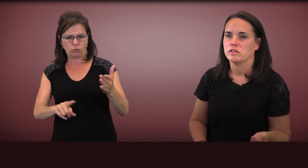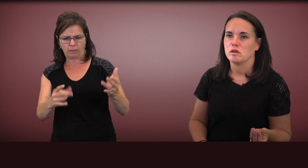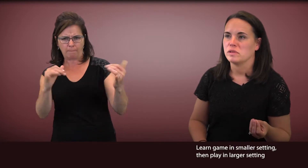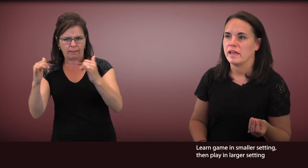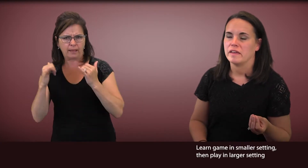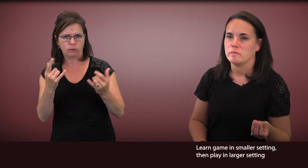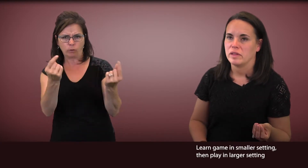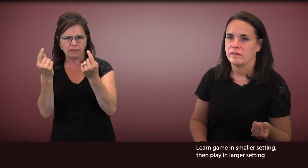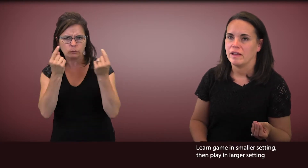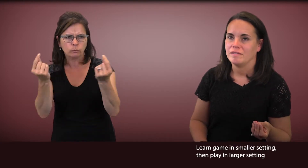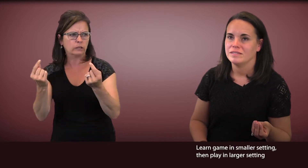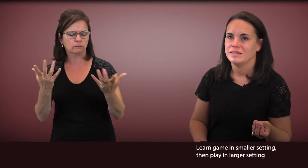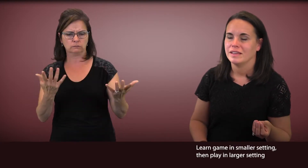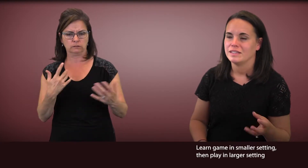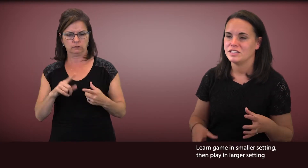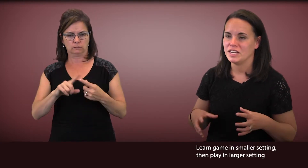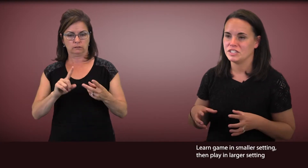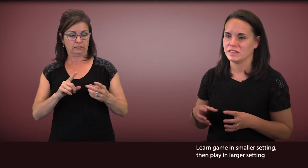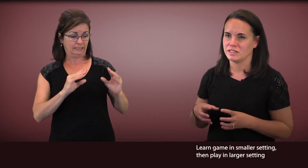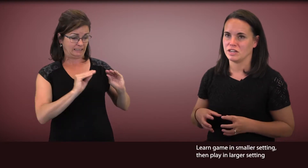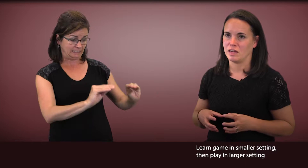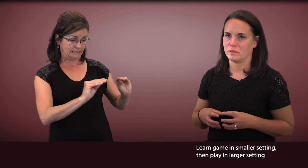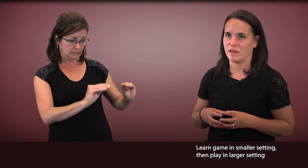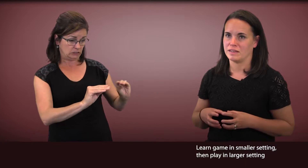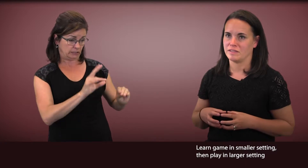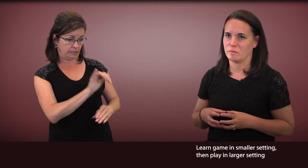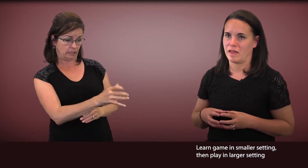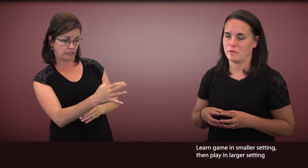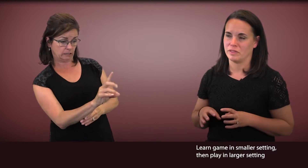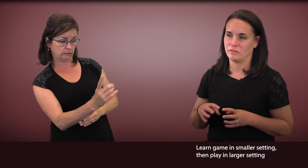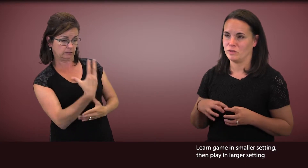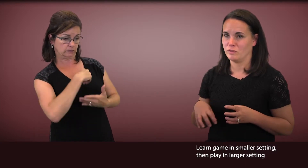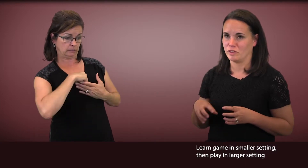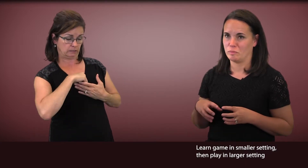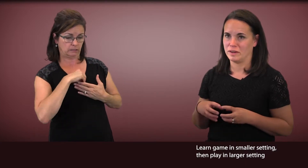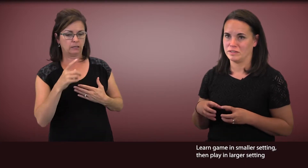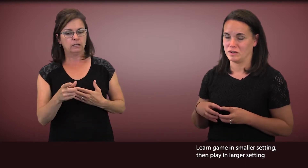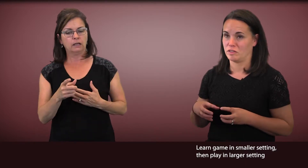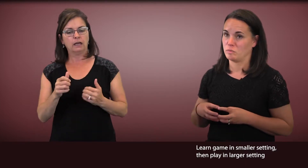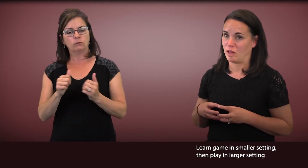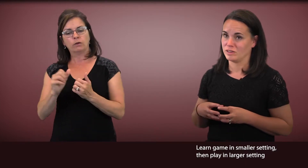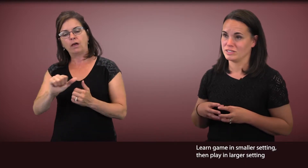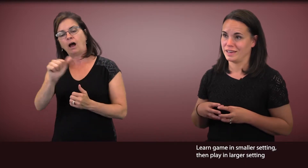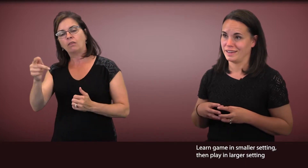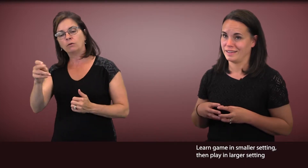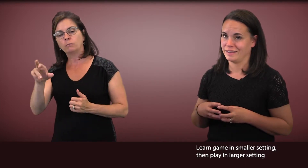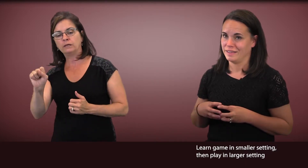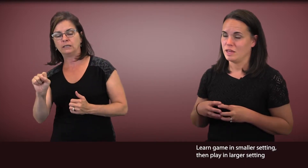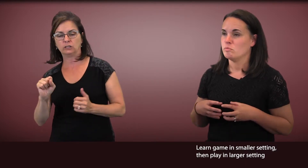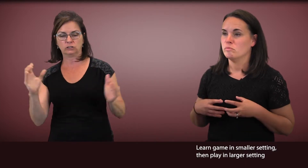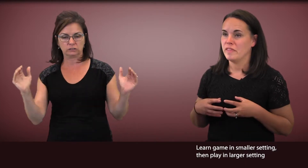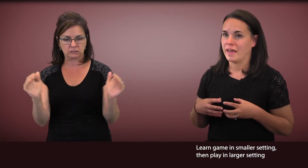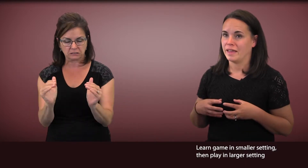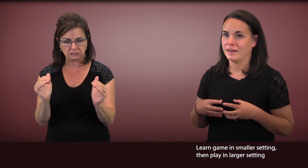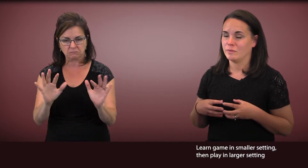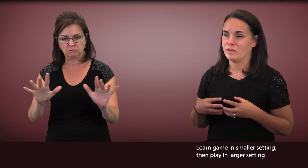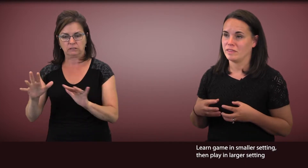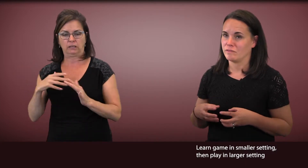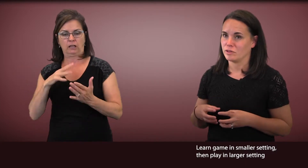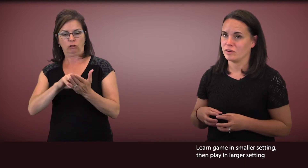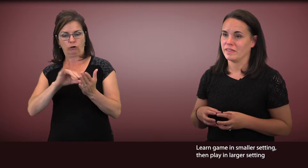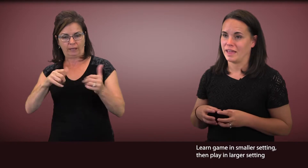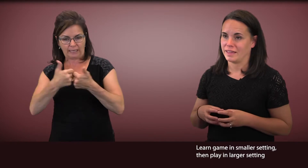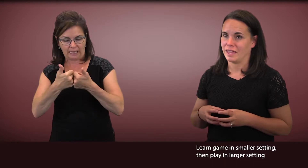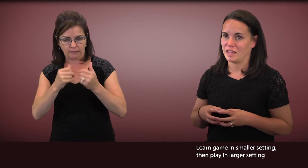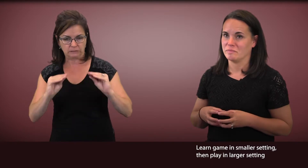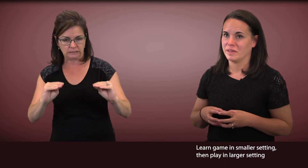what the children are playing on the playground, teaching the child with autism that with a few of their peers in a smaller setting. Then once